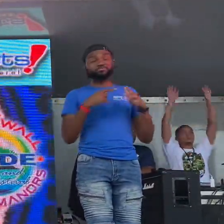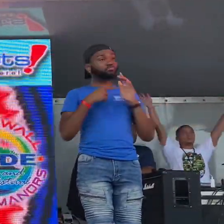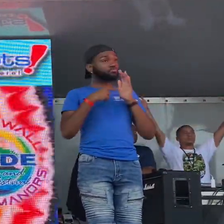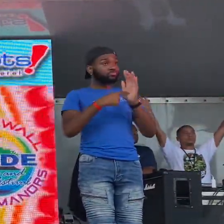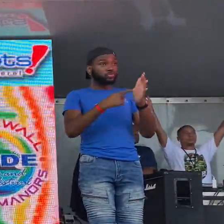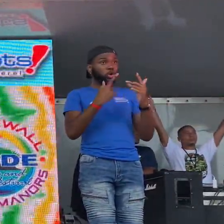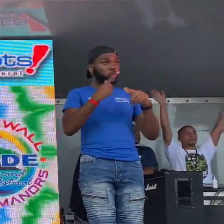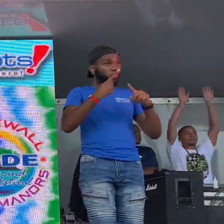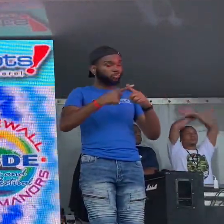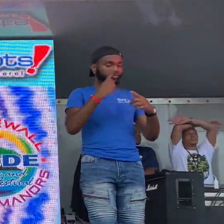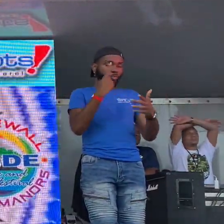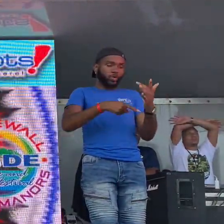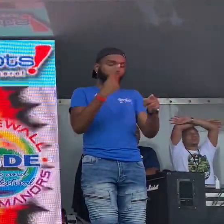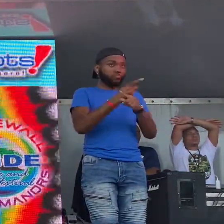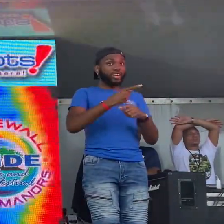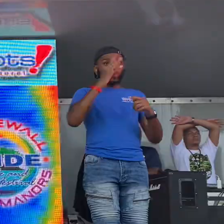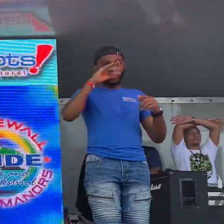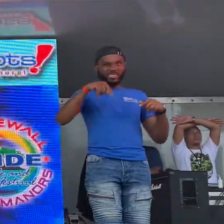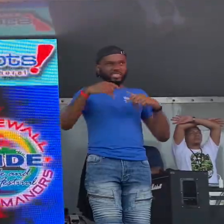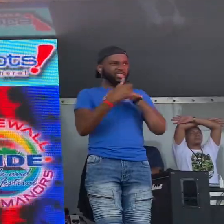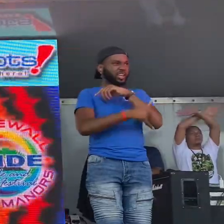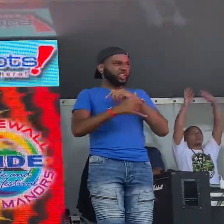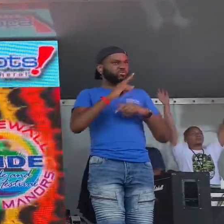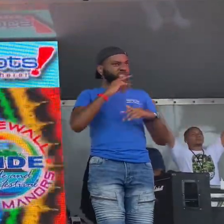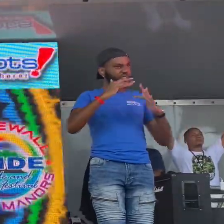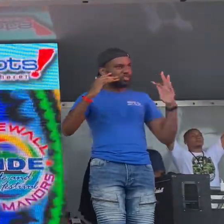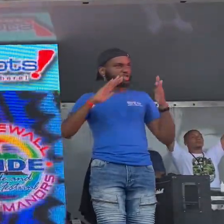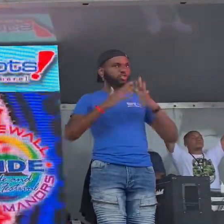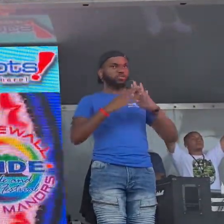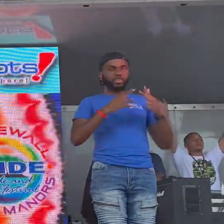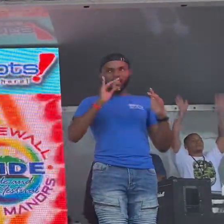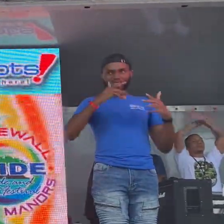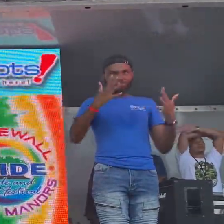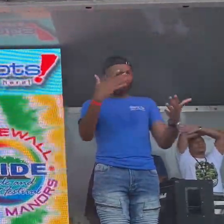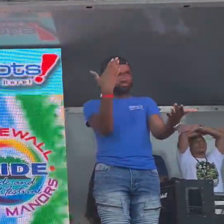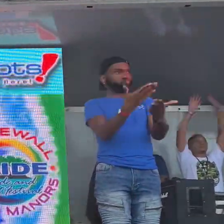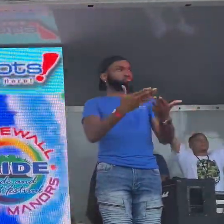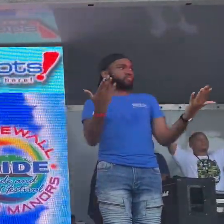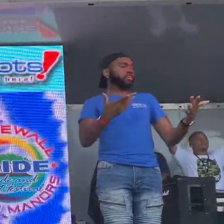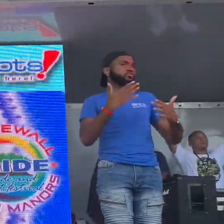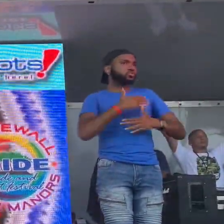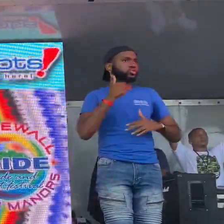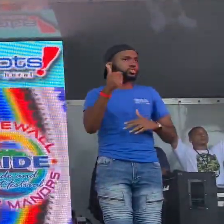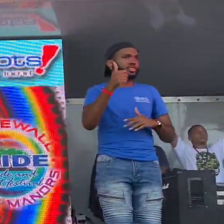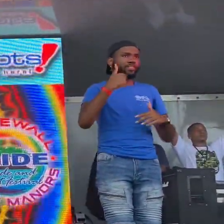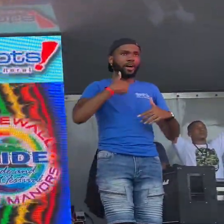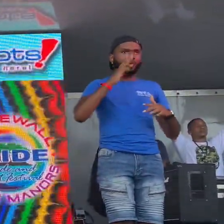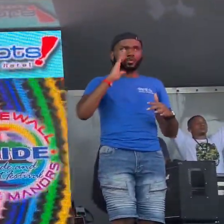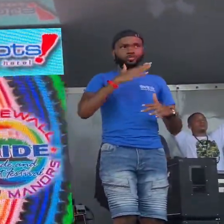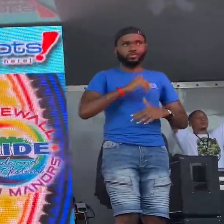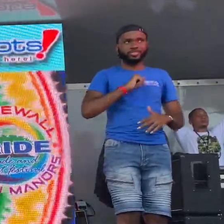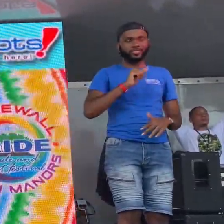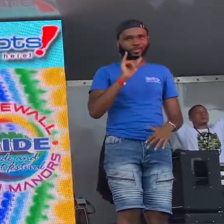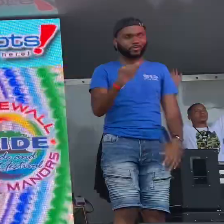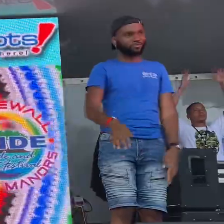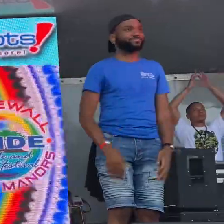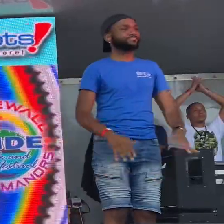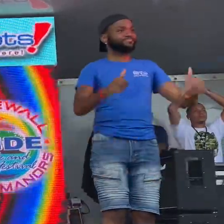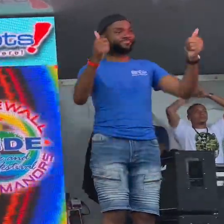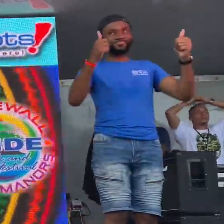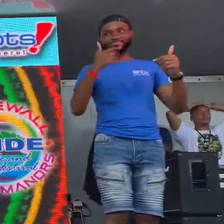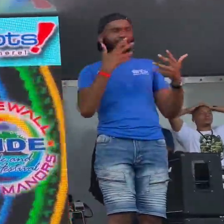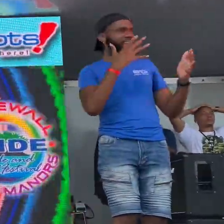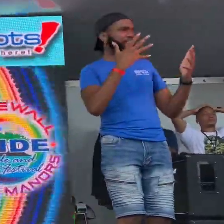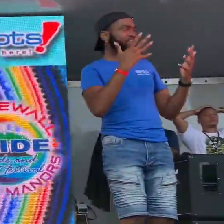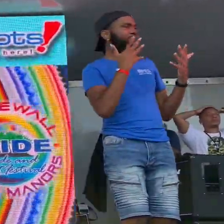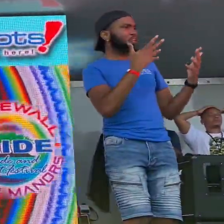Broward County is a diverse community and a welcoming community, and that's indicative here. So have a good time. I most certainly will. Thank you very much, Sheriff